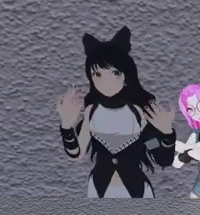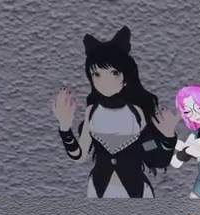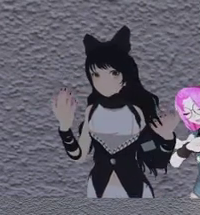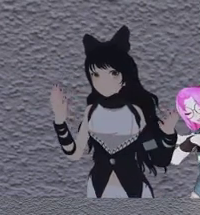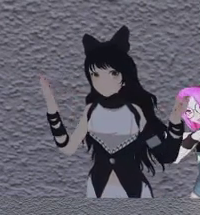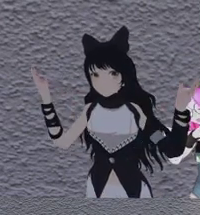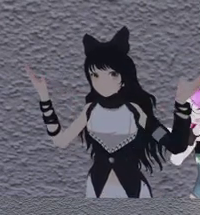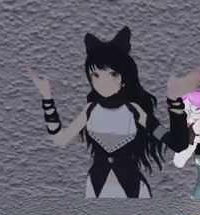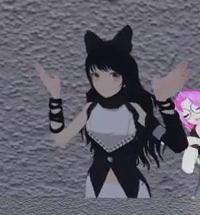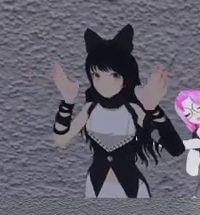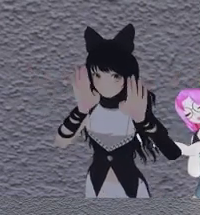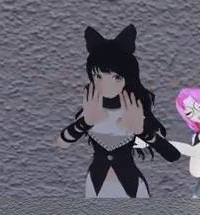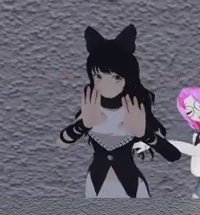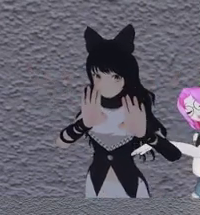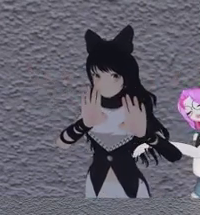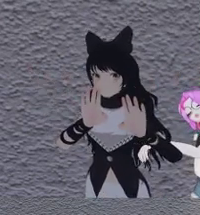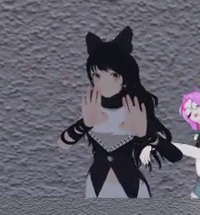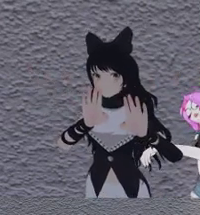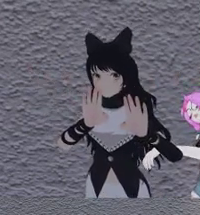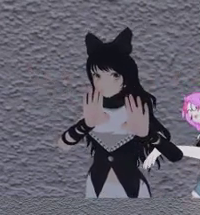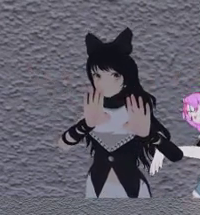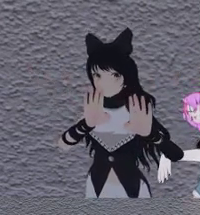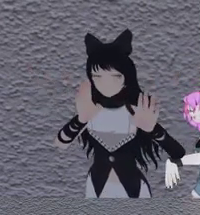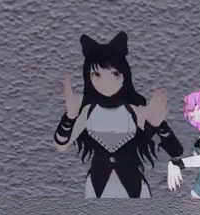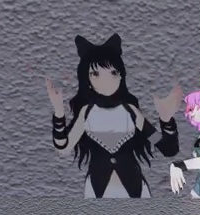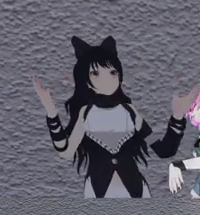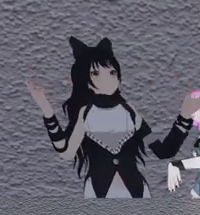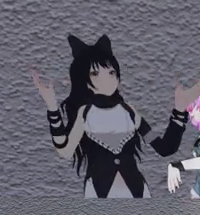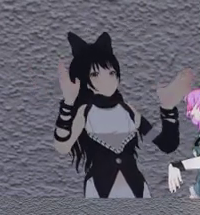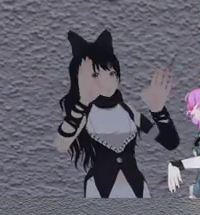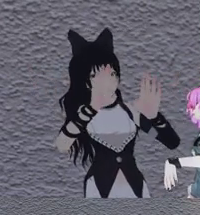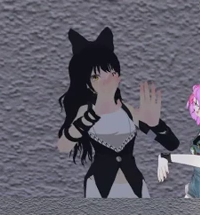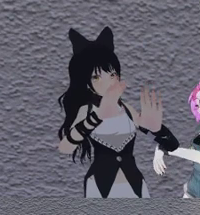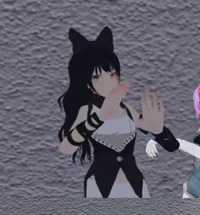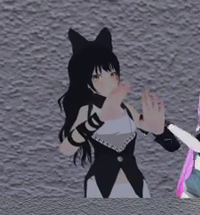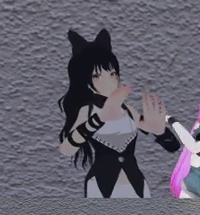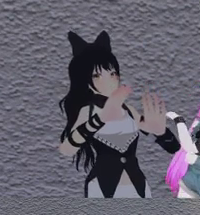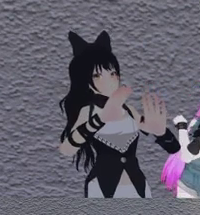And then close. What's this sign? Close.